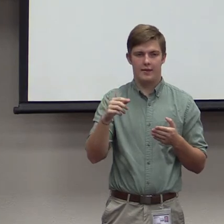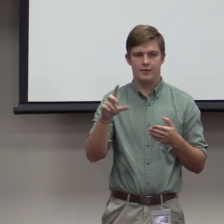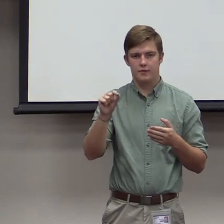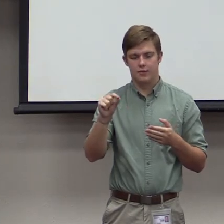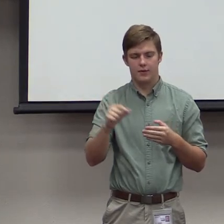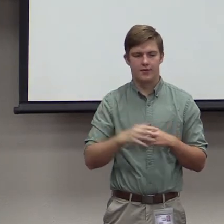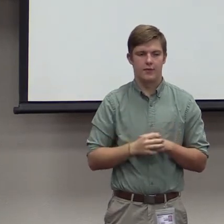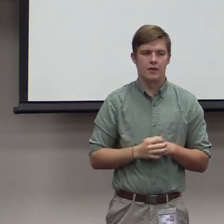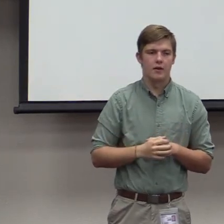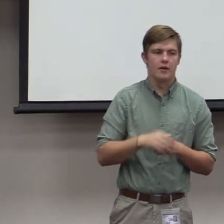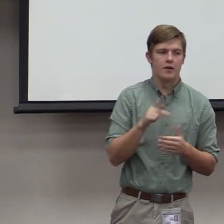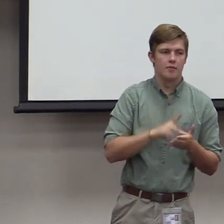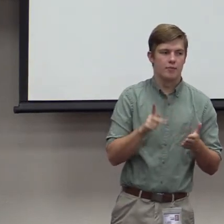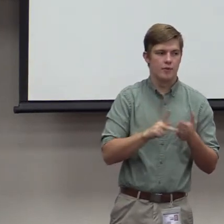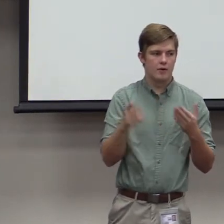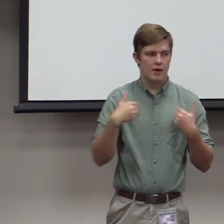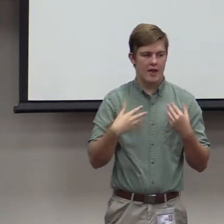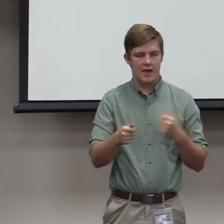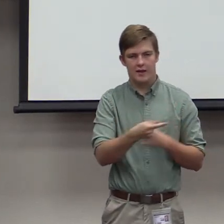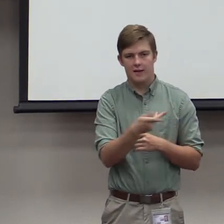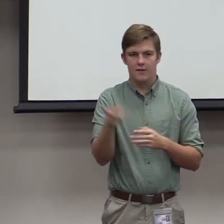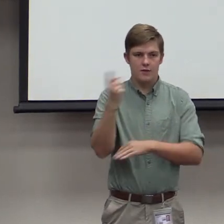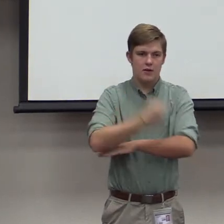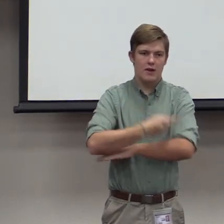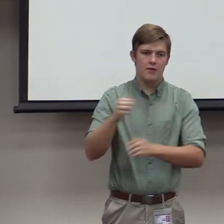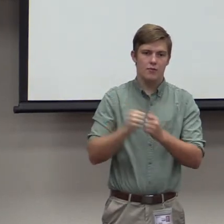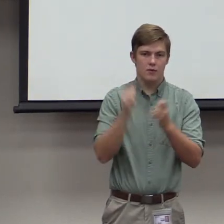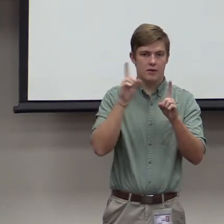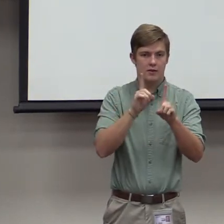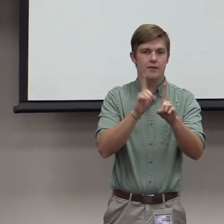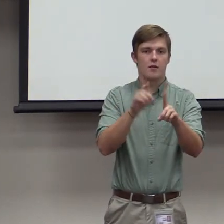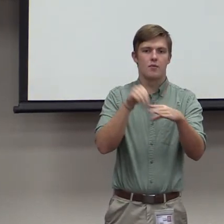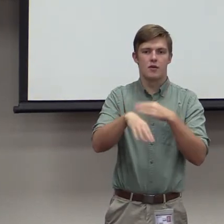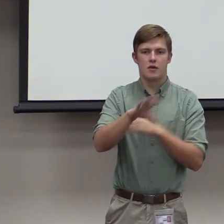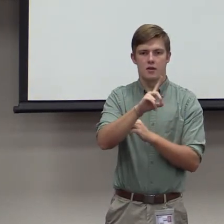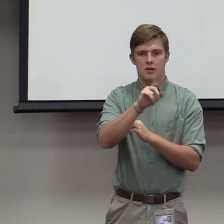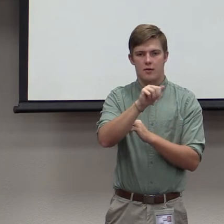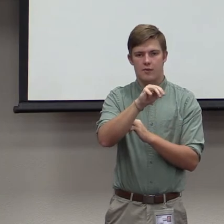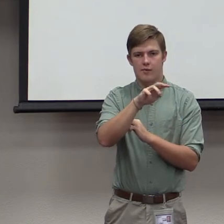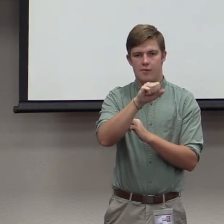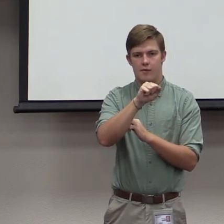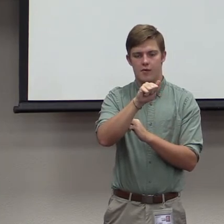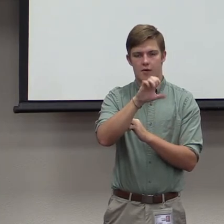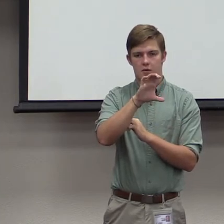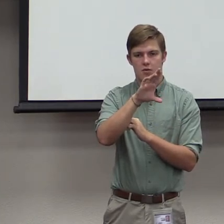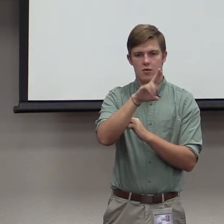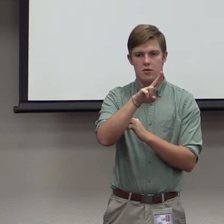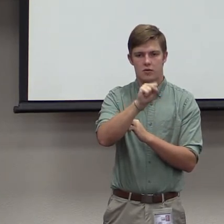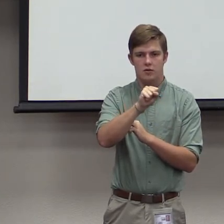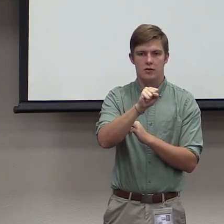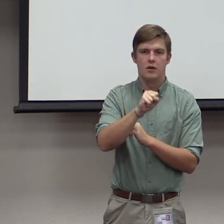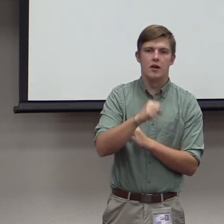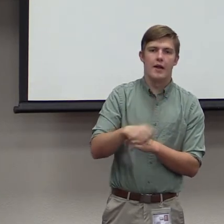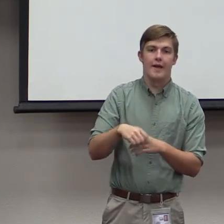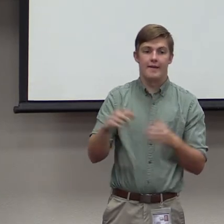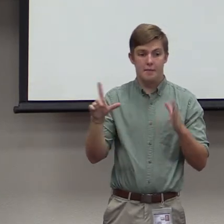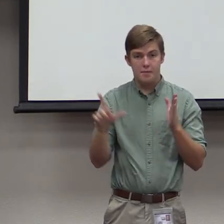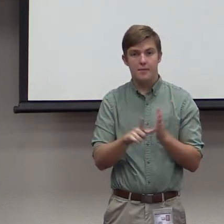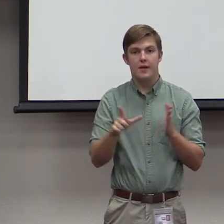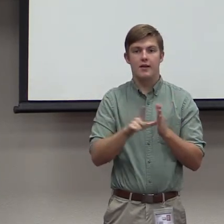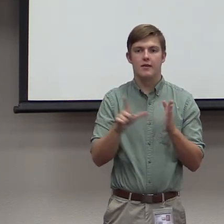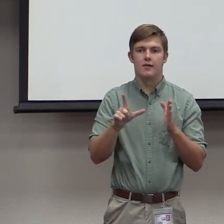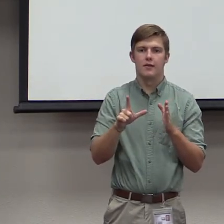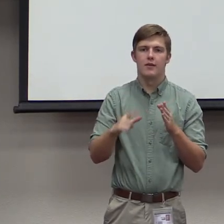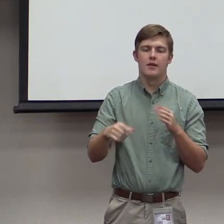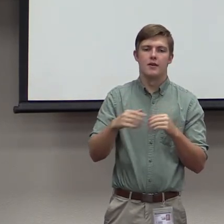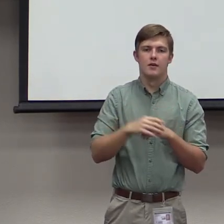Paul spent several days with the disciples in Damascus. At once he began to preach in the synagogues that Jesus is the Son